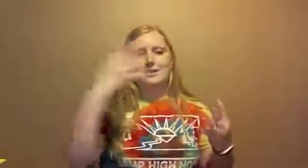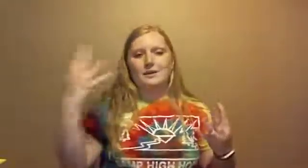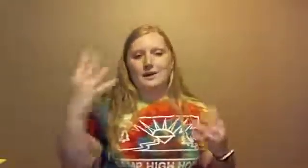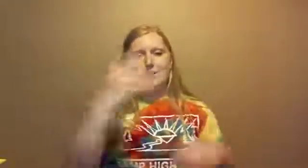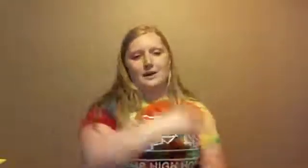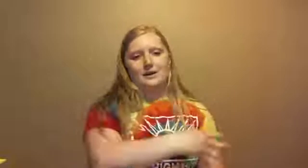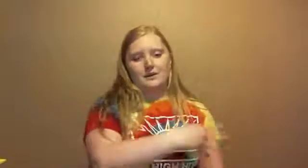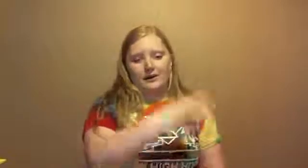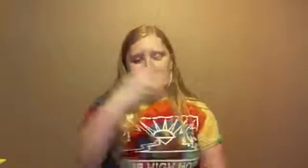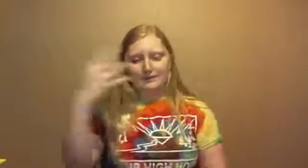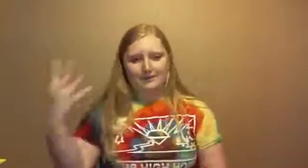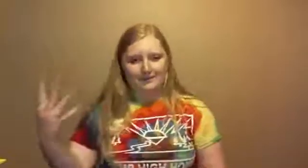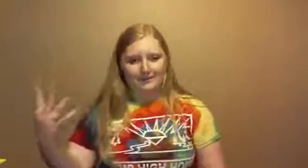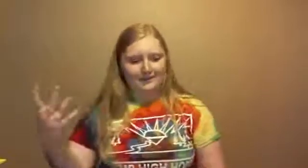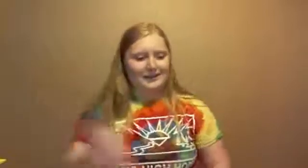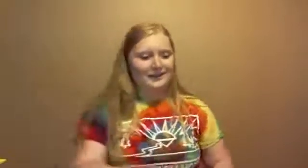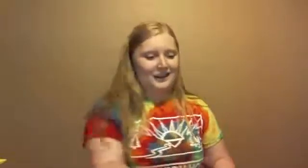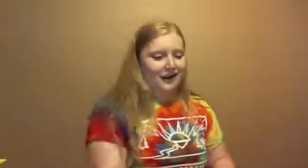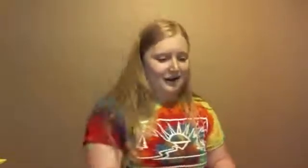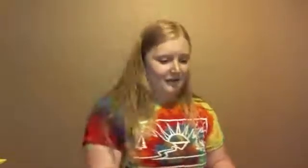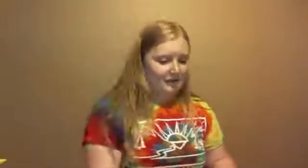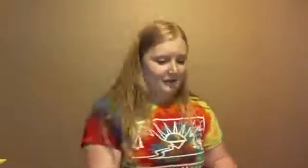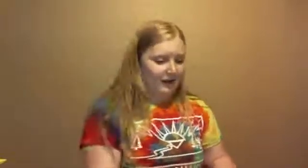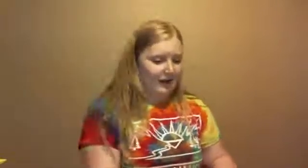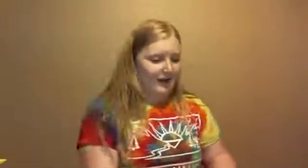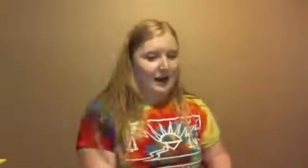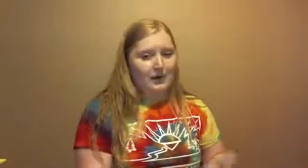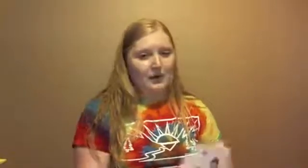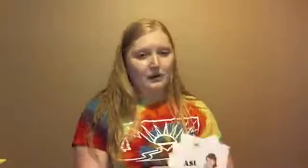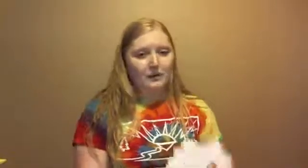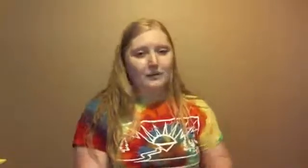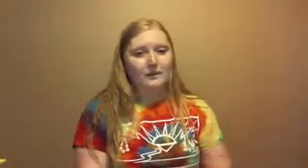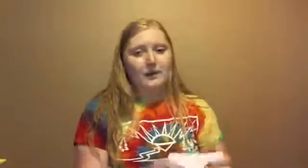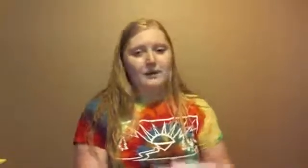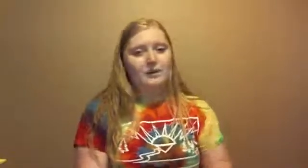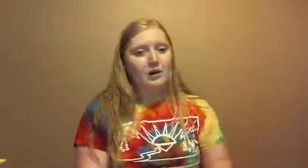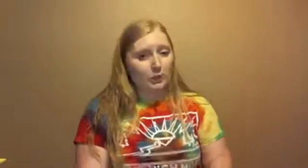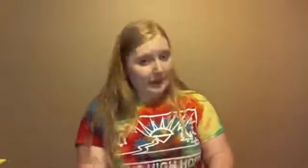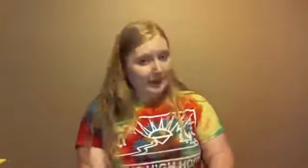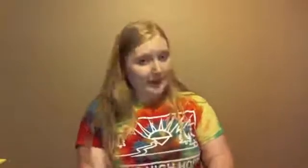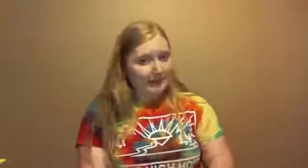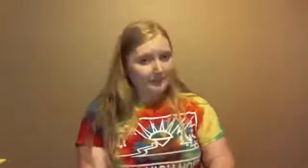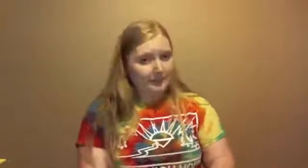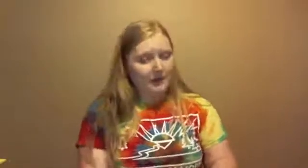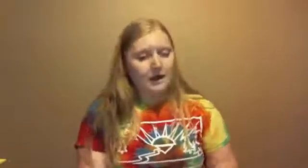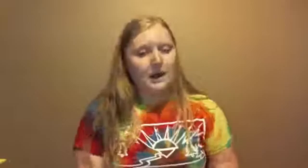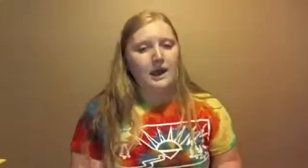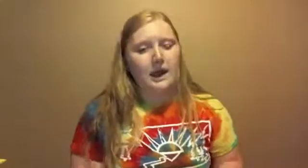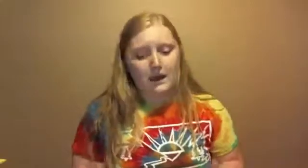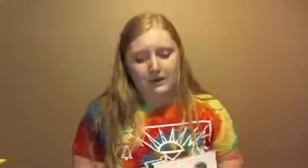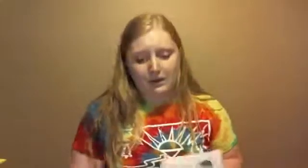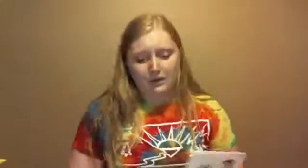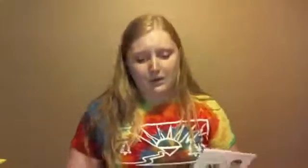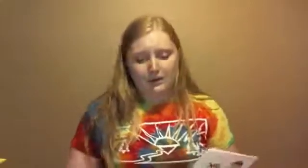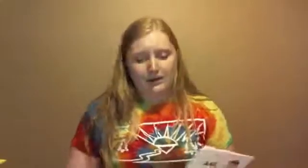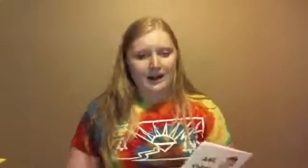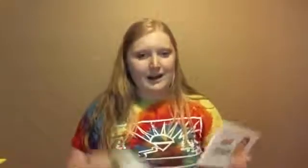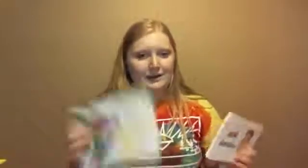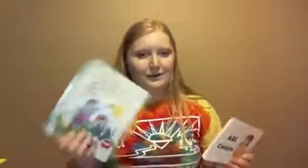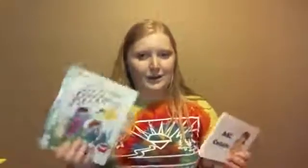way you want to do it. Awesome. Okay, now we're going to go through them a little more quickly, and then we will get on to our